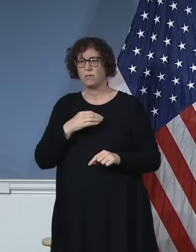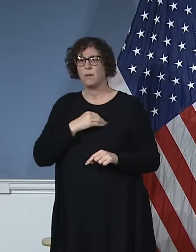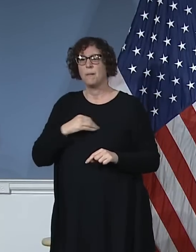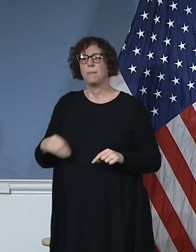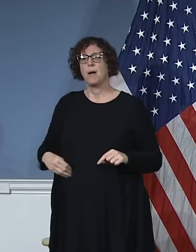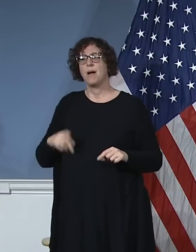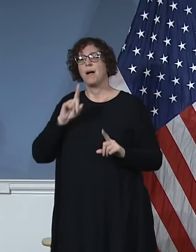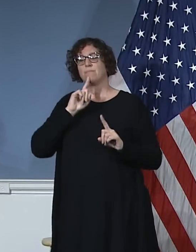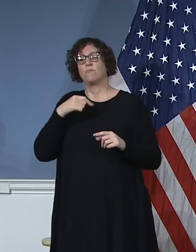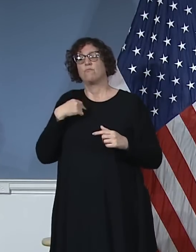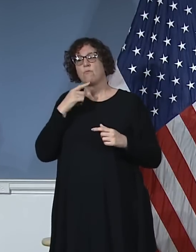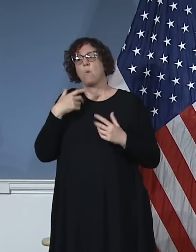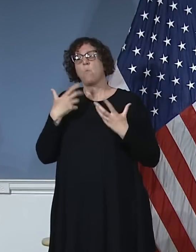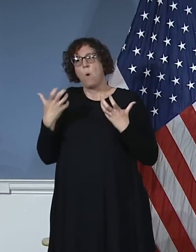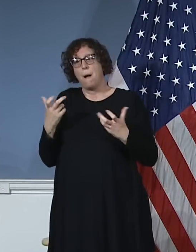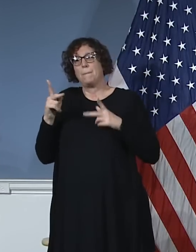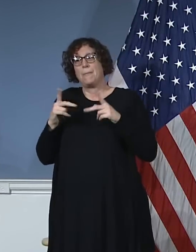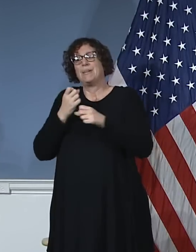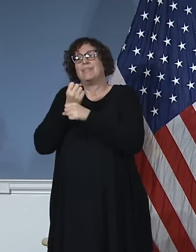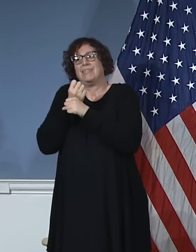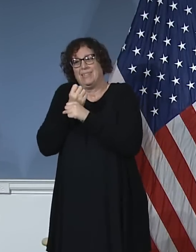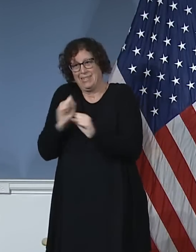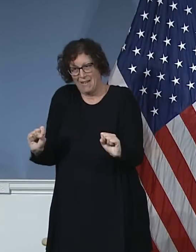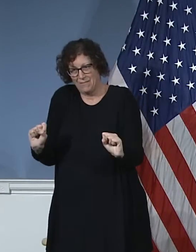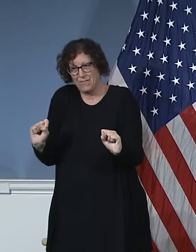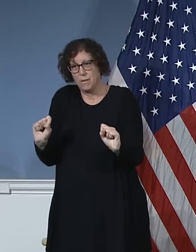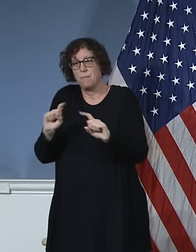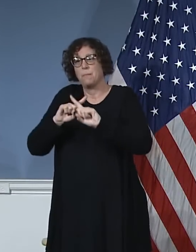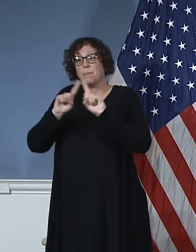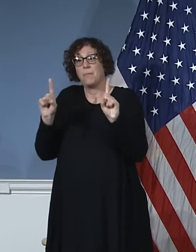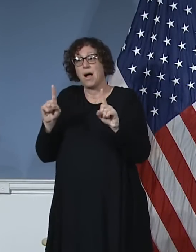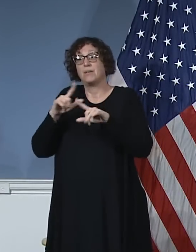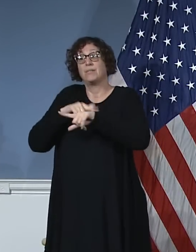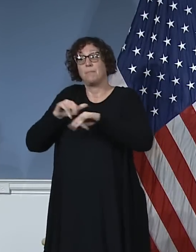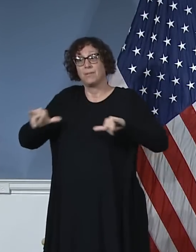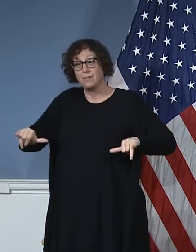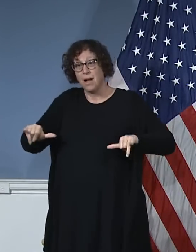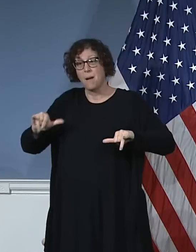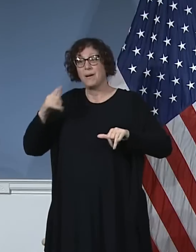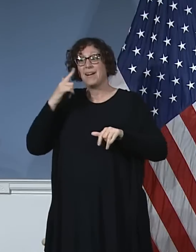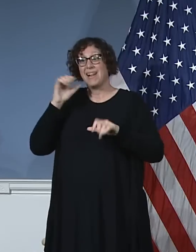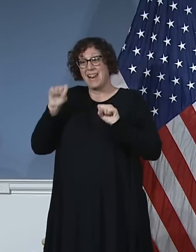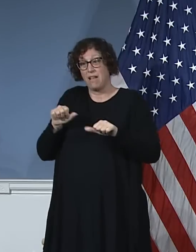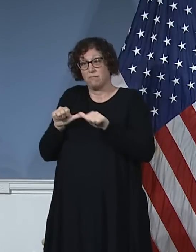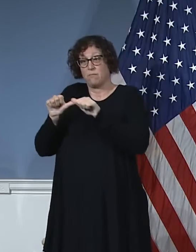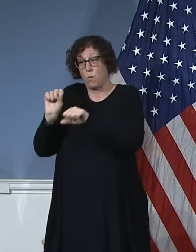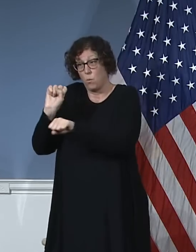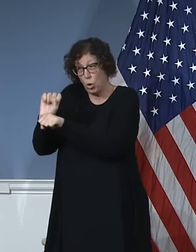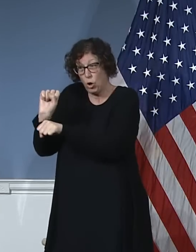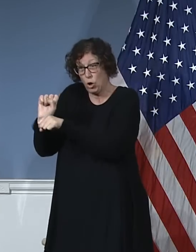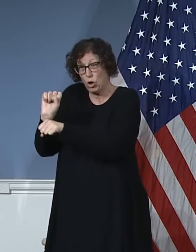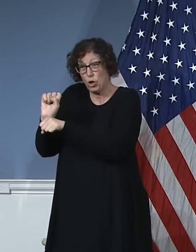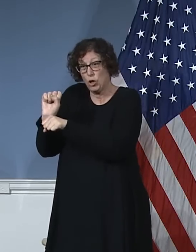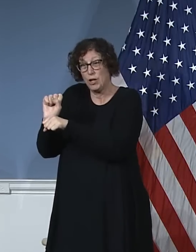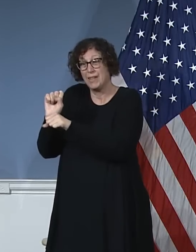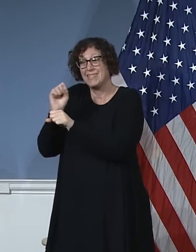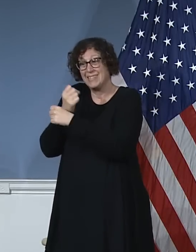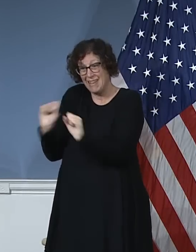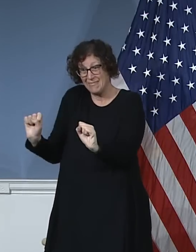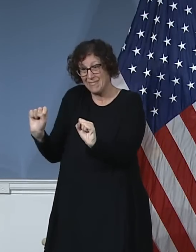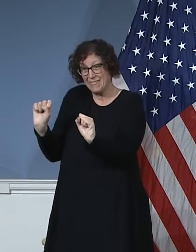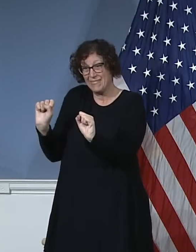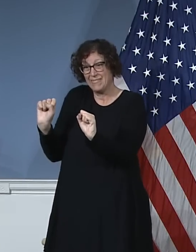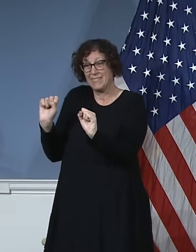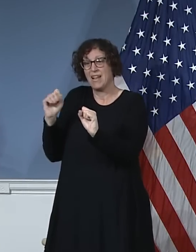safe. And I'm also concerned simultaneously, obviously, that anyone who can keep making a living within the parameters of the state